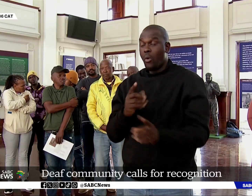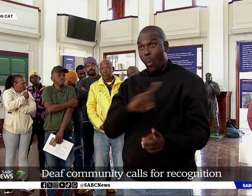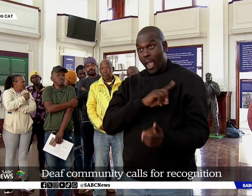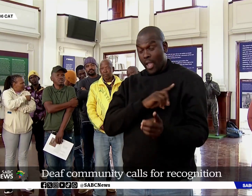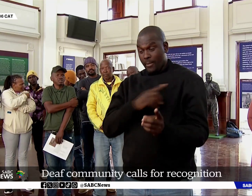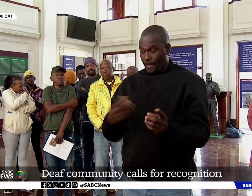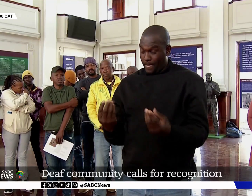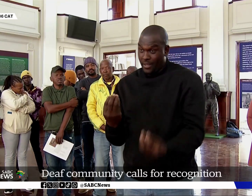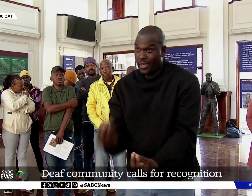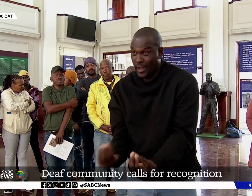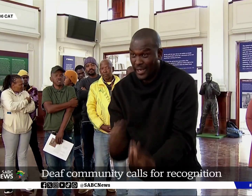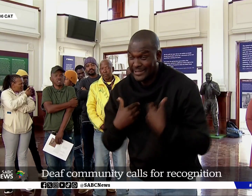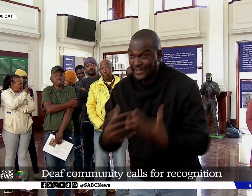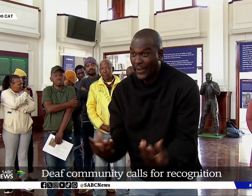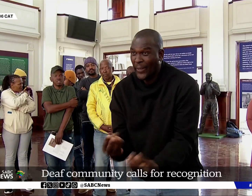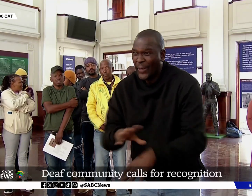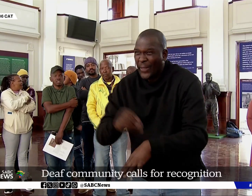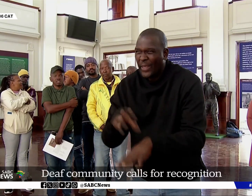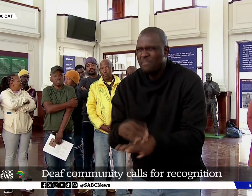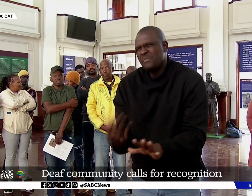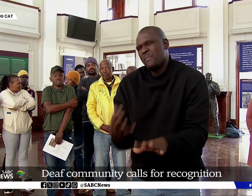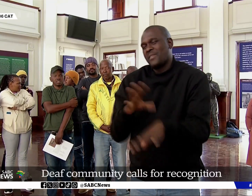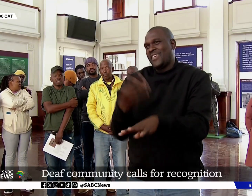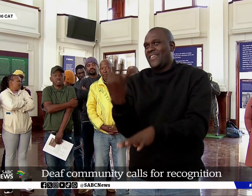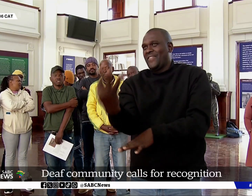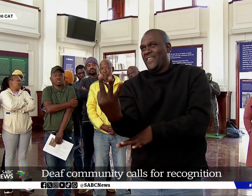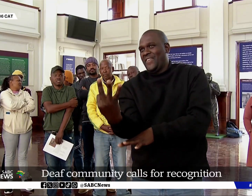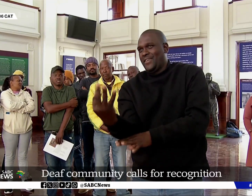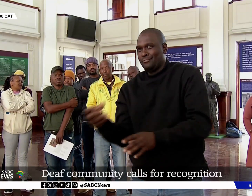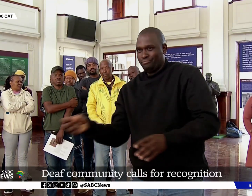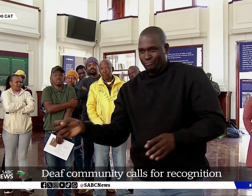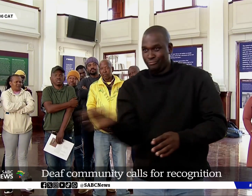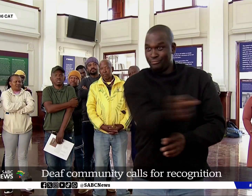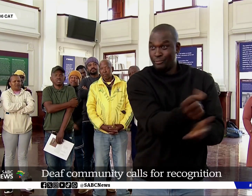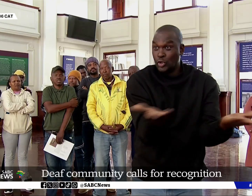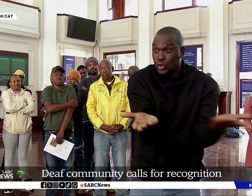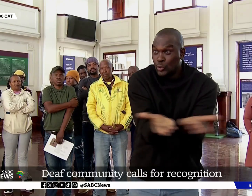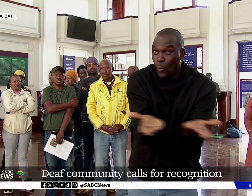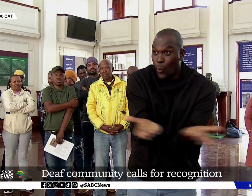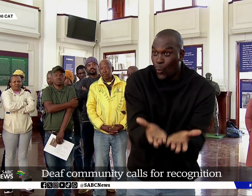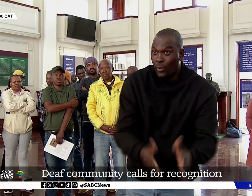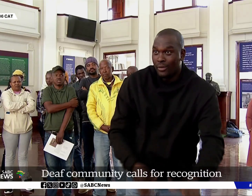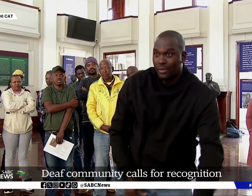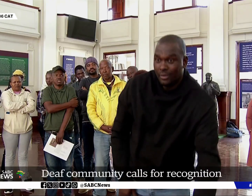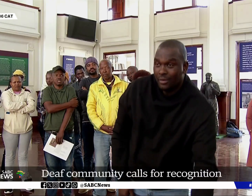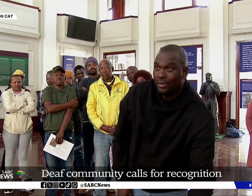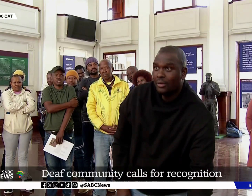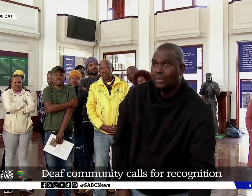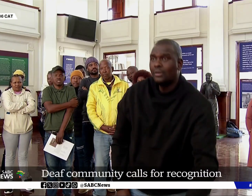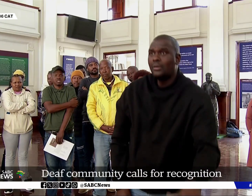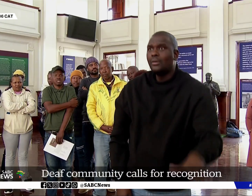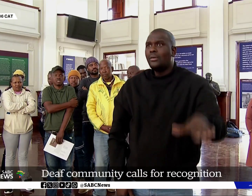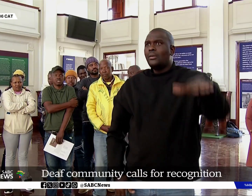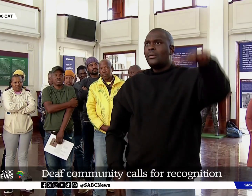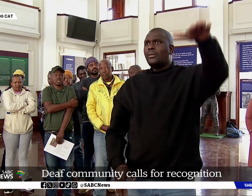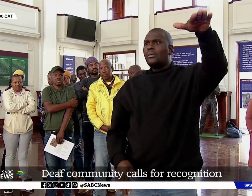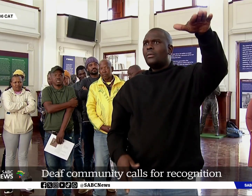dark. Because when we started schooling, growing